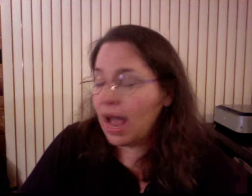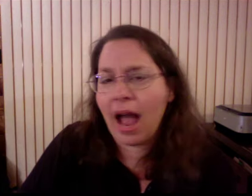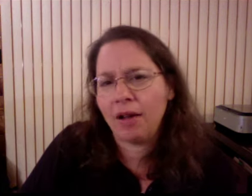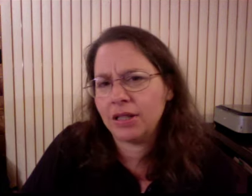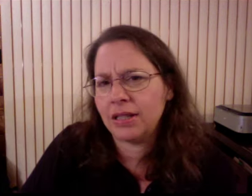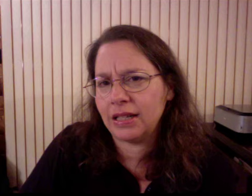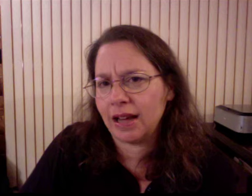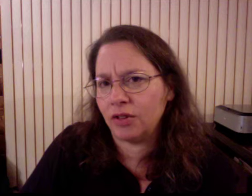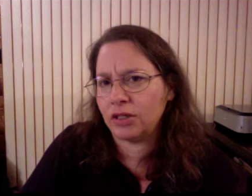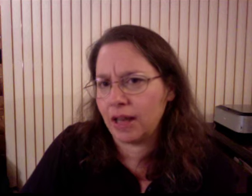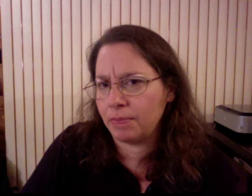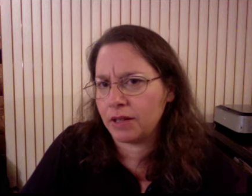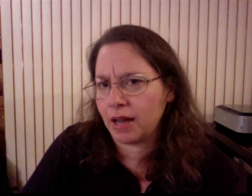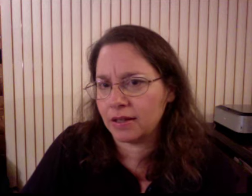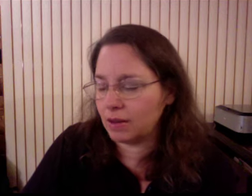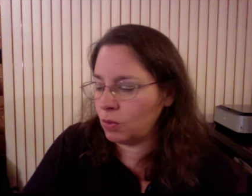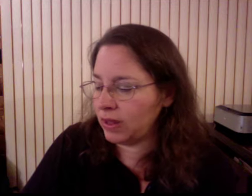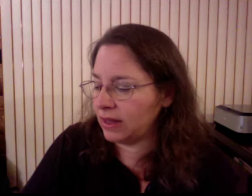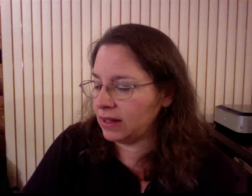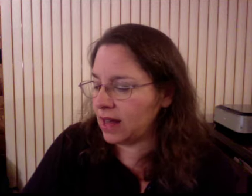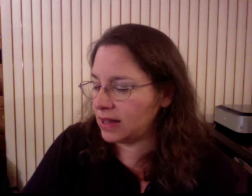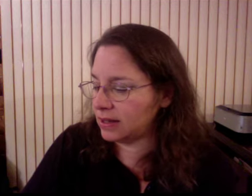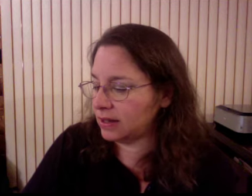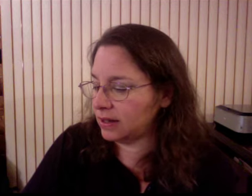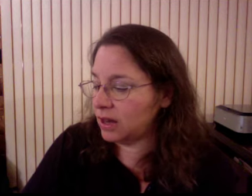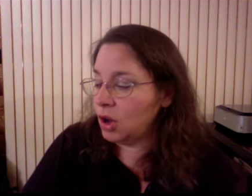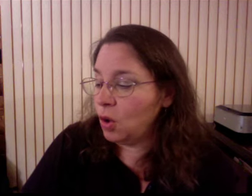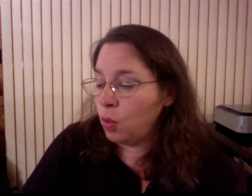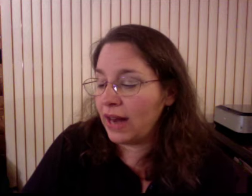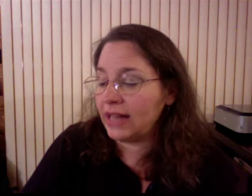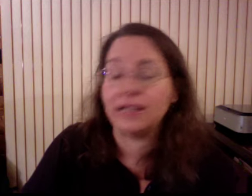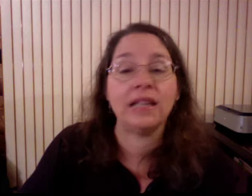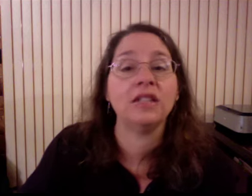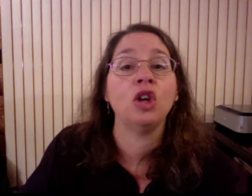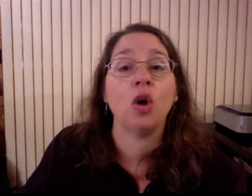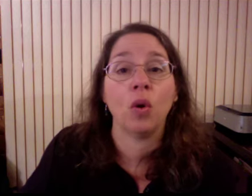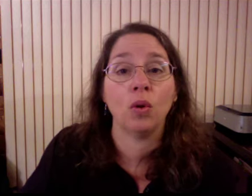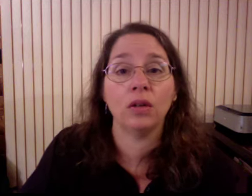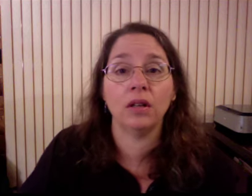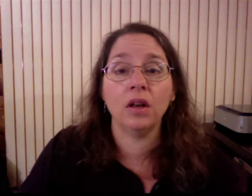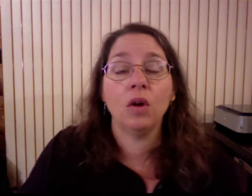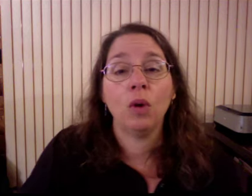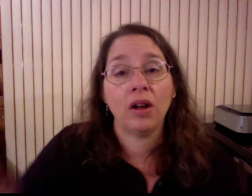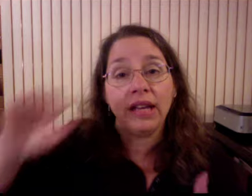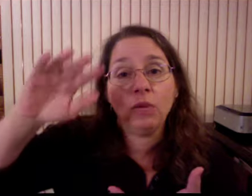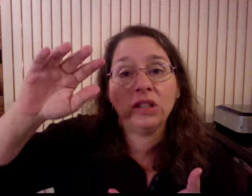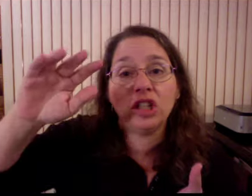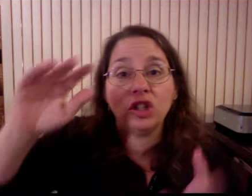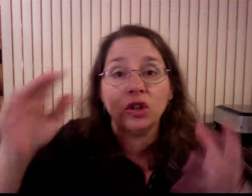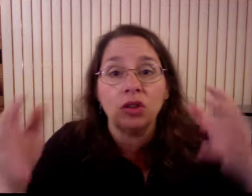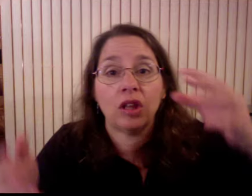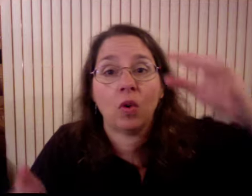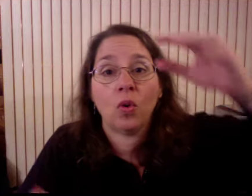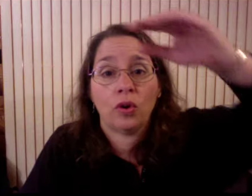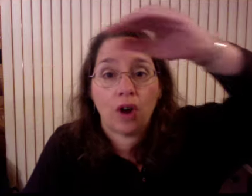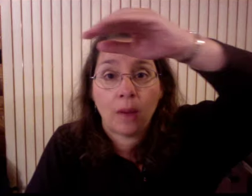How does the devil tempt us with lust? What is his goal? Well, he wants to turn the order